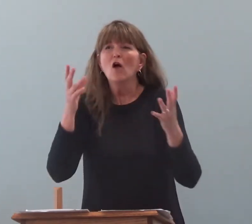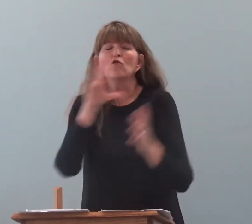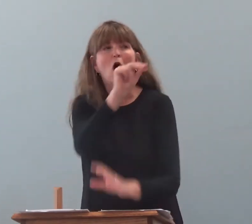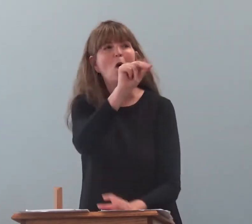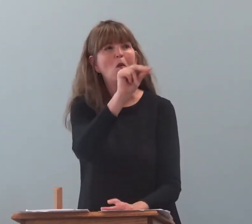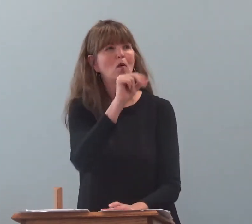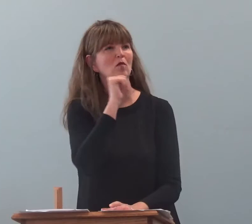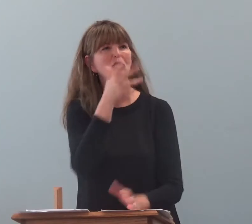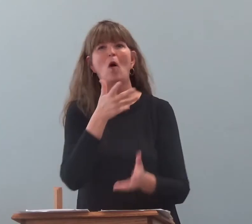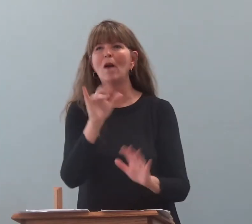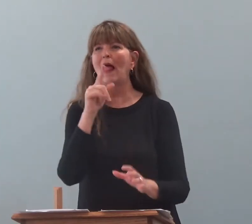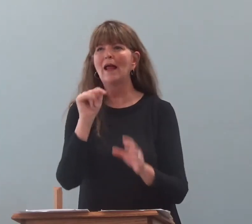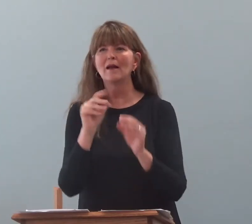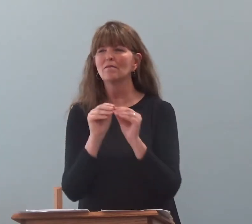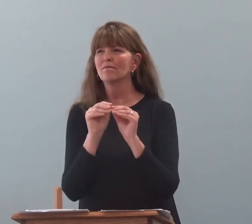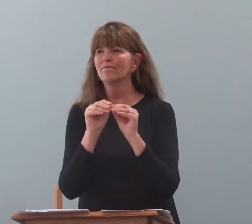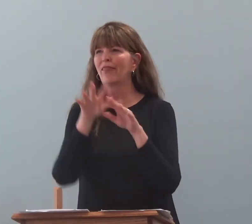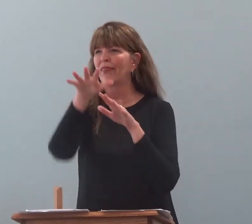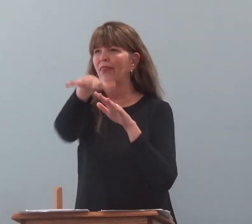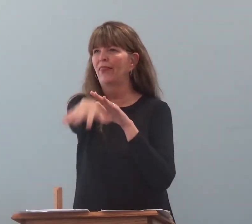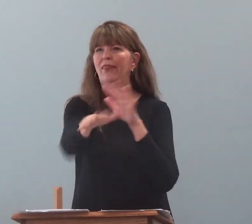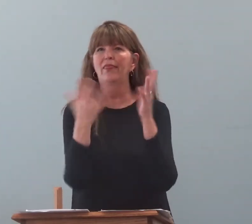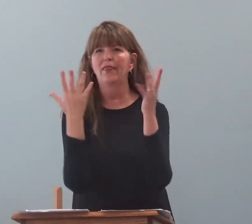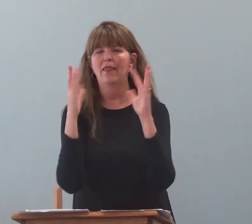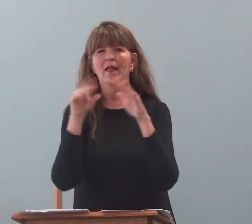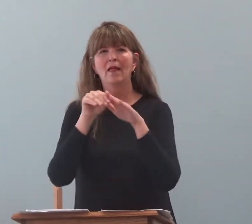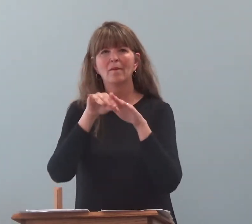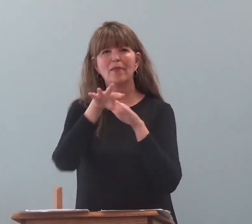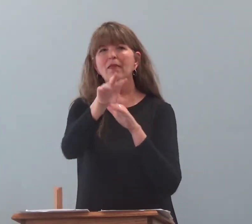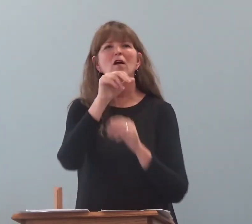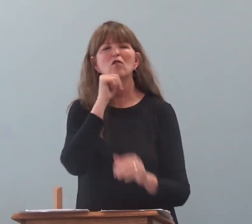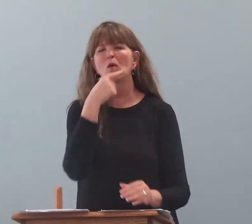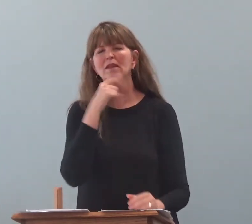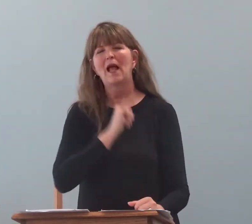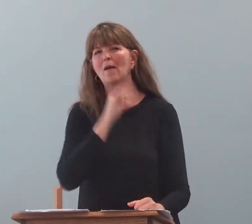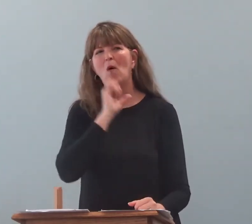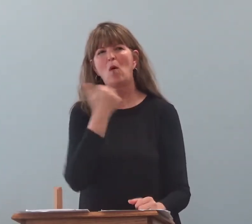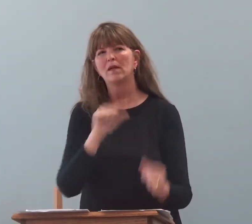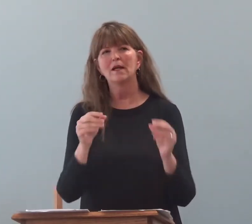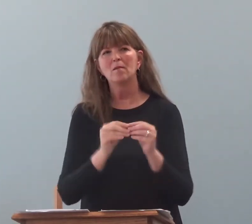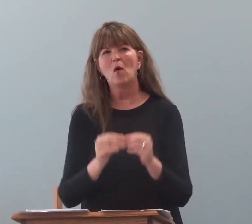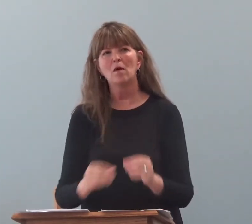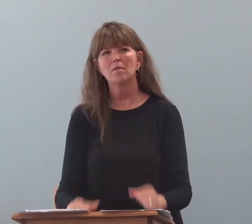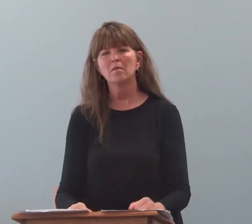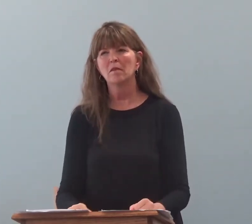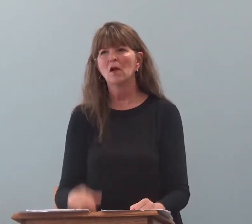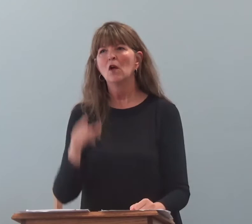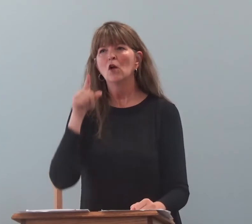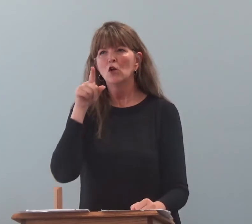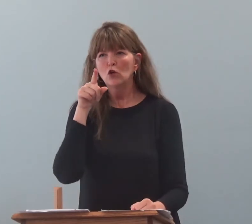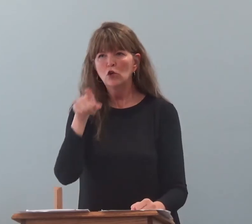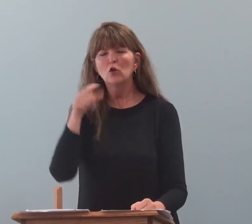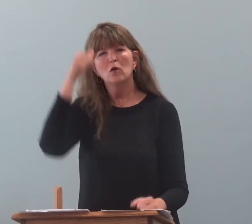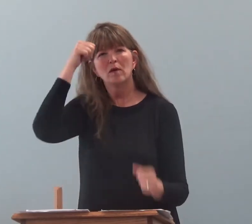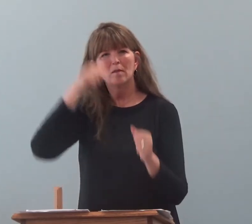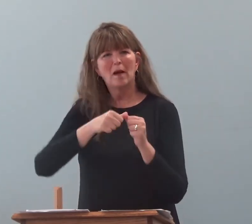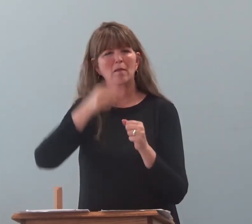Okay, I mean, don't even joke about it, because don't send that out into the world. So just don't be saying, I'm too old